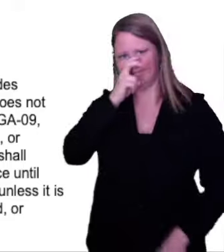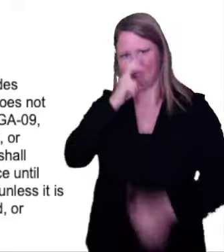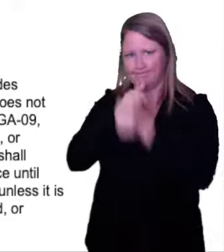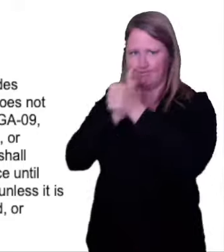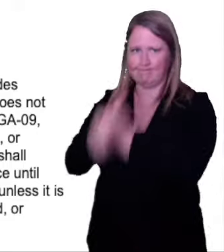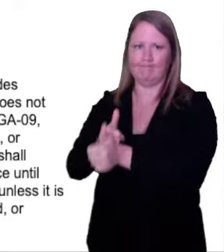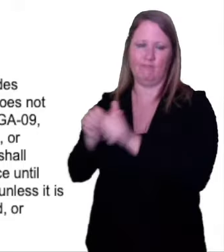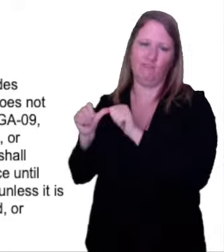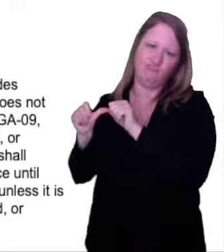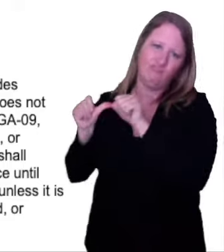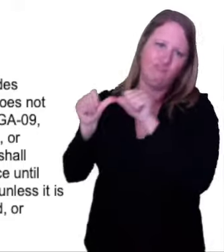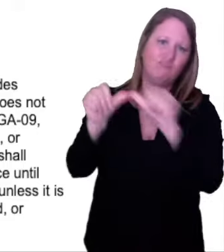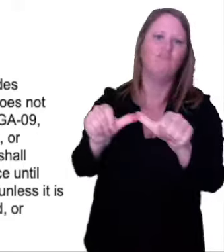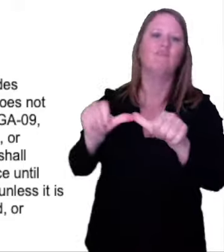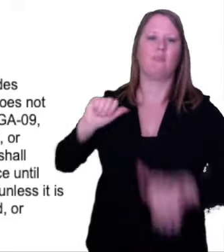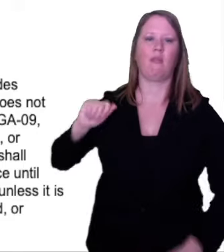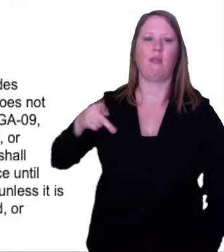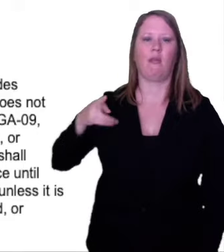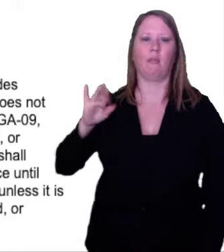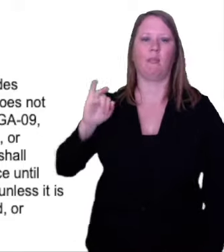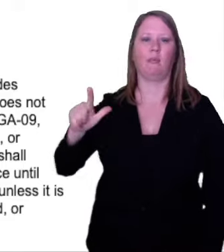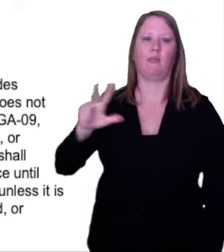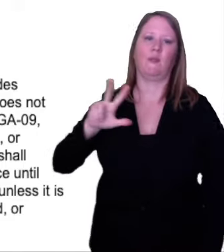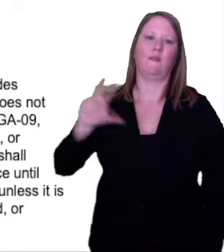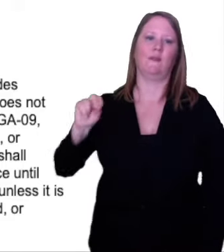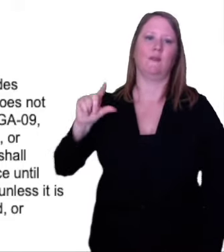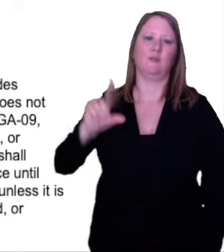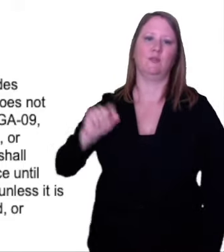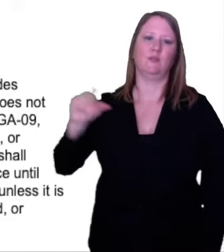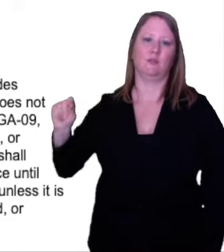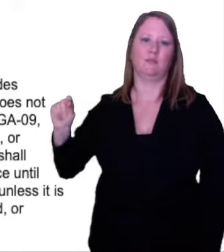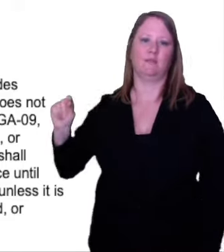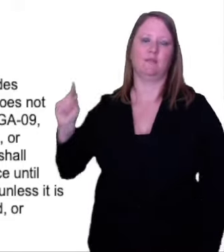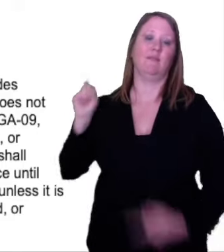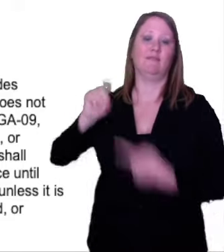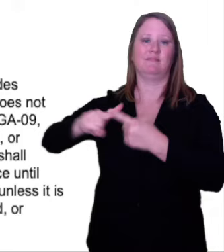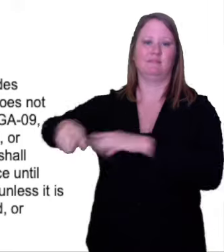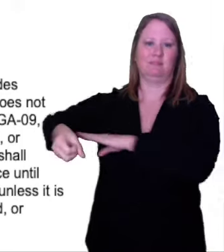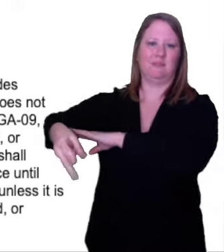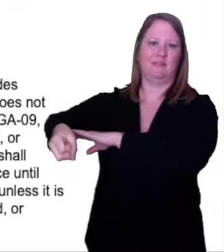amended, rescinded, or superseded by the governor.